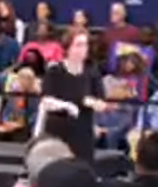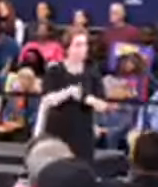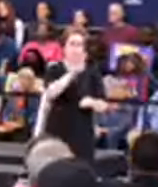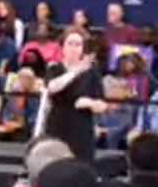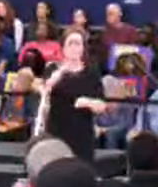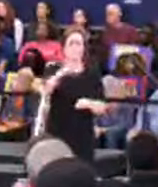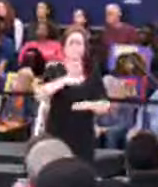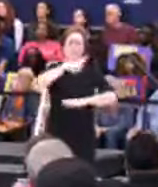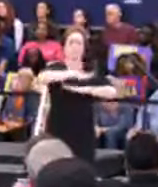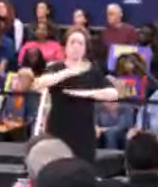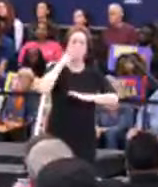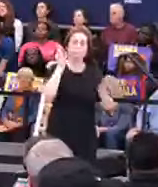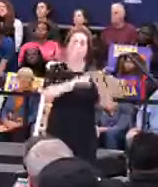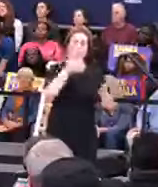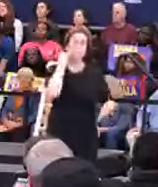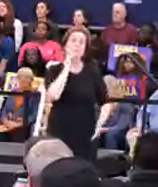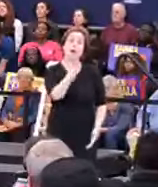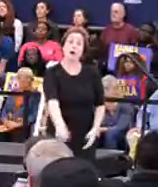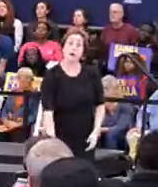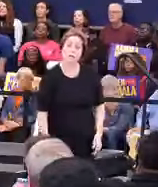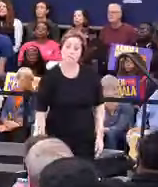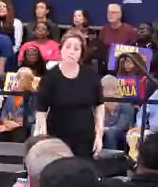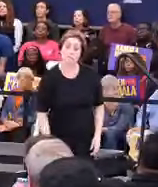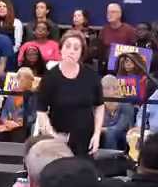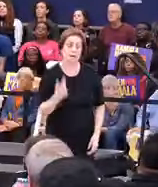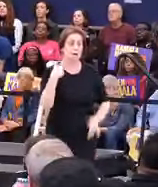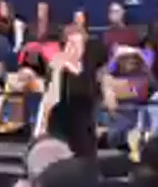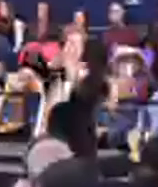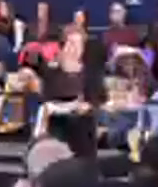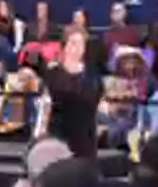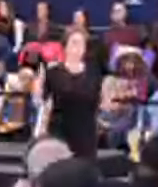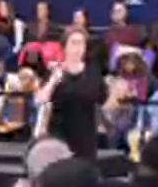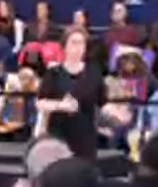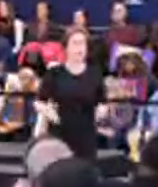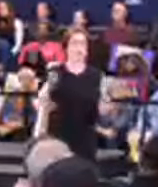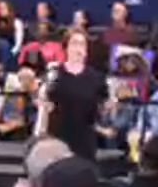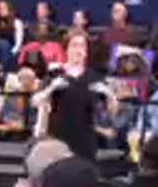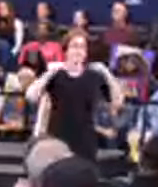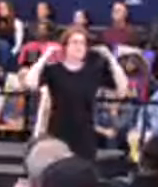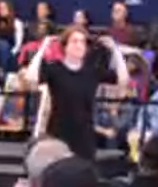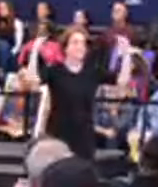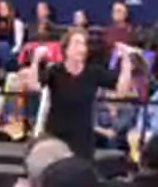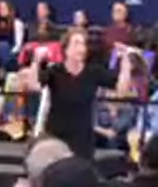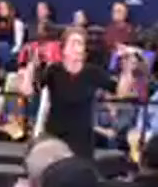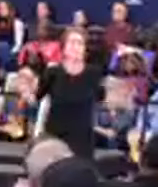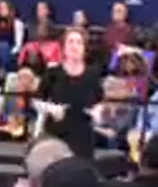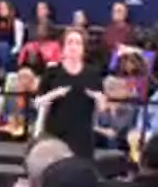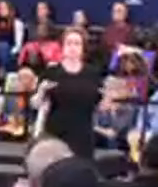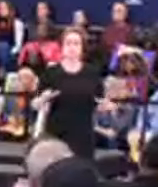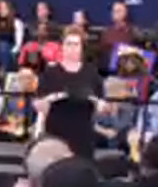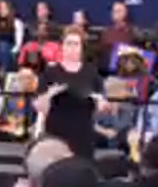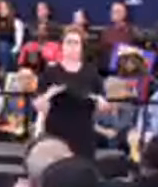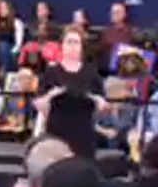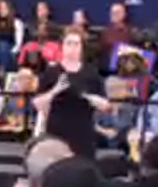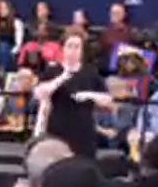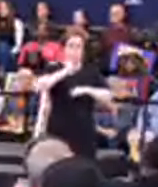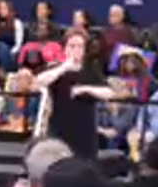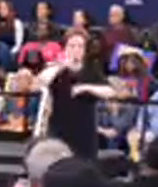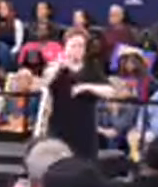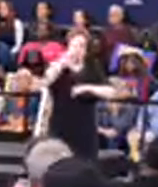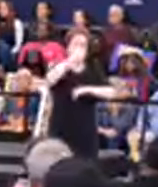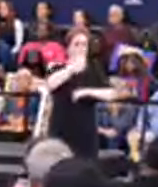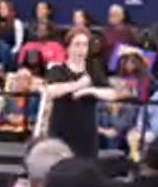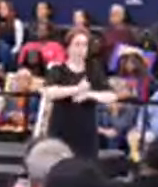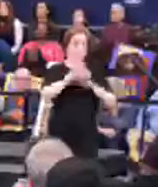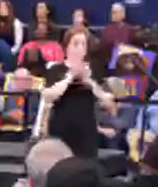for signature. And if they do not, I am prepared to take executive action to put in place a